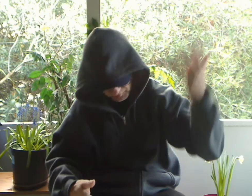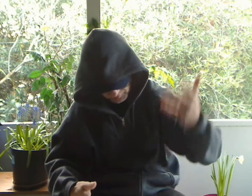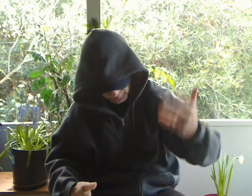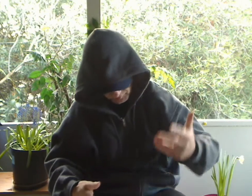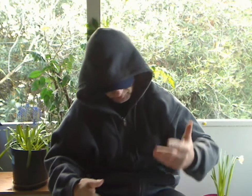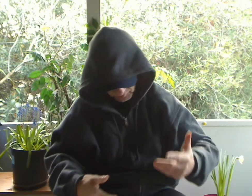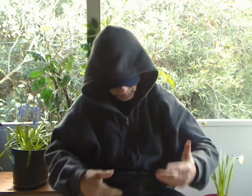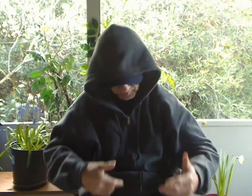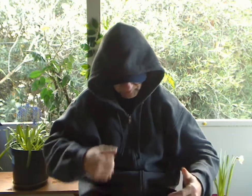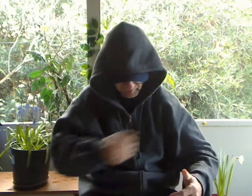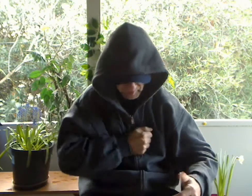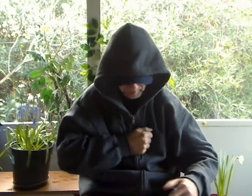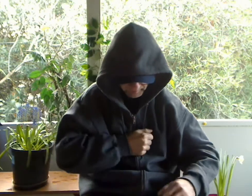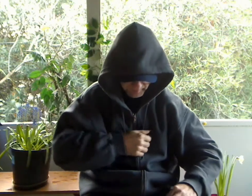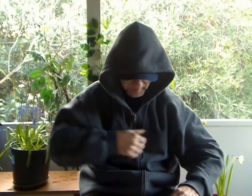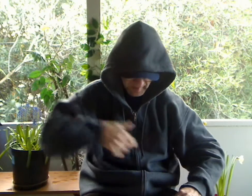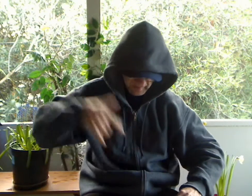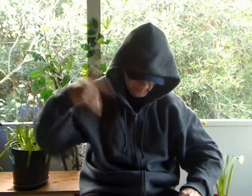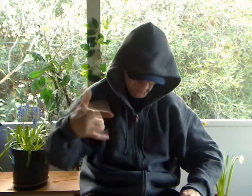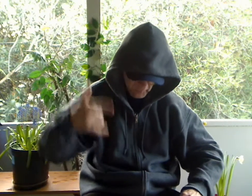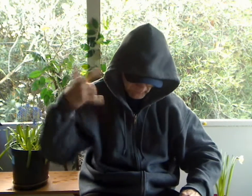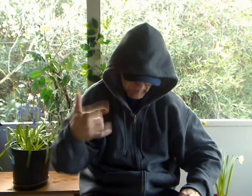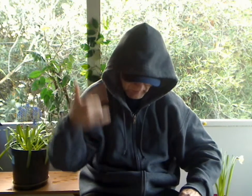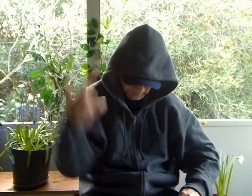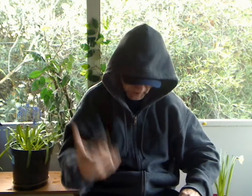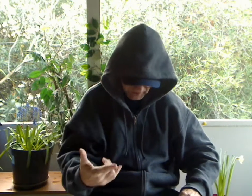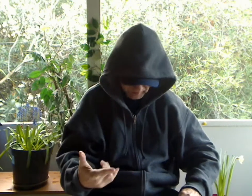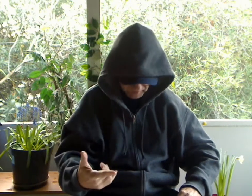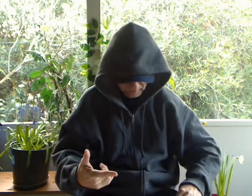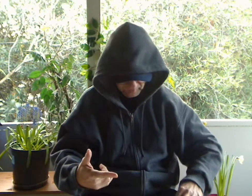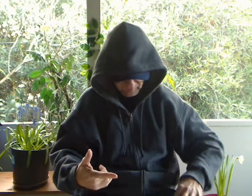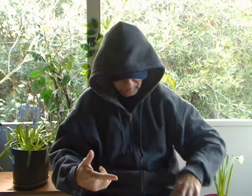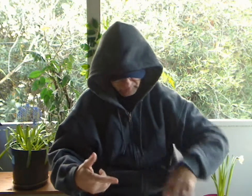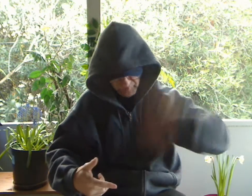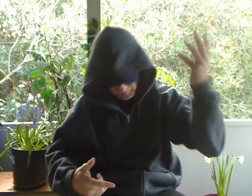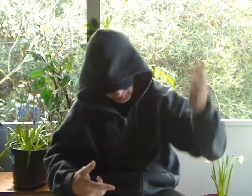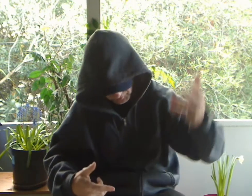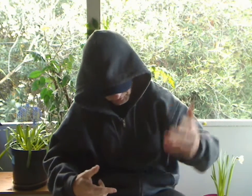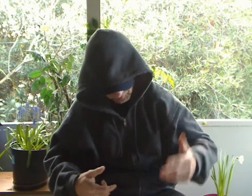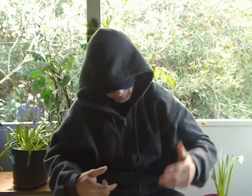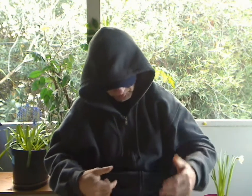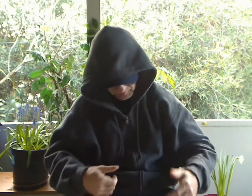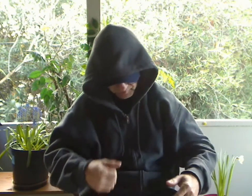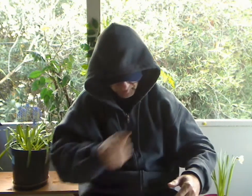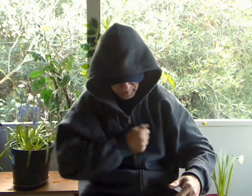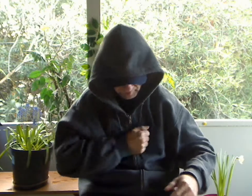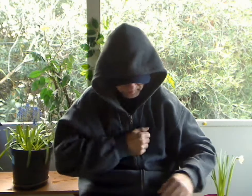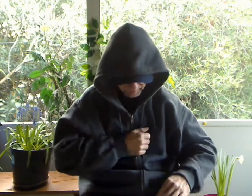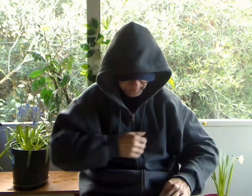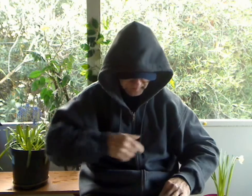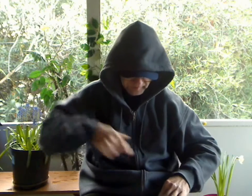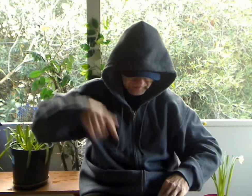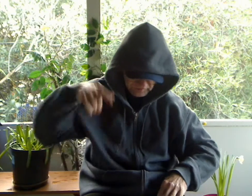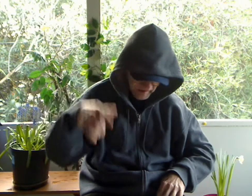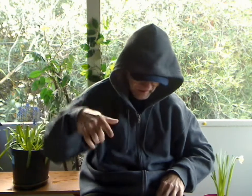mercy endures forever. And slew famous kings, for His mercy endures forever.